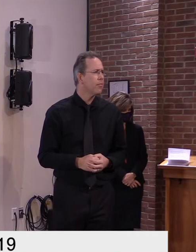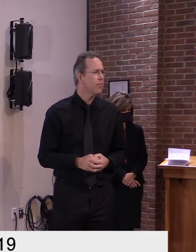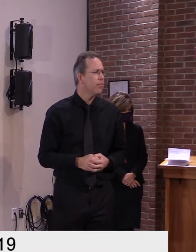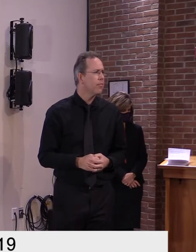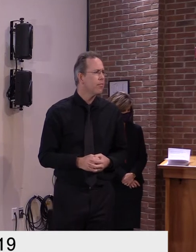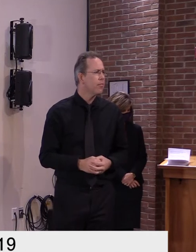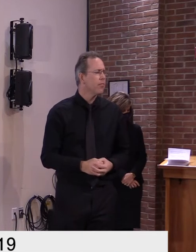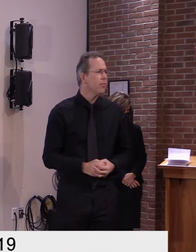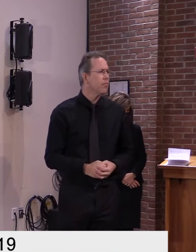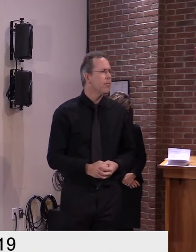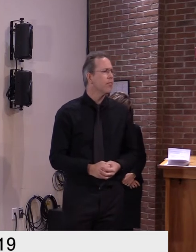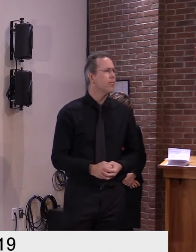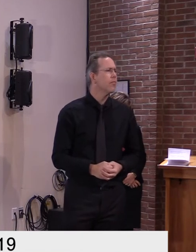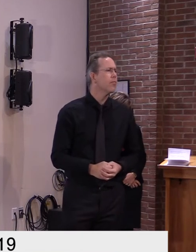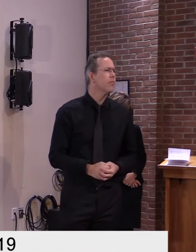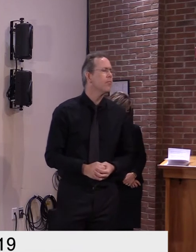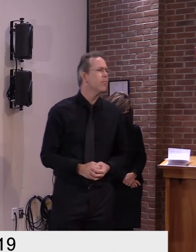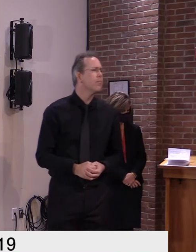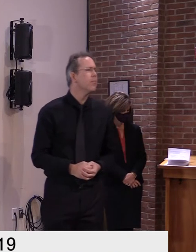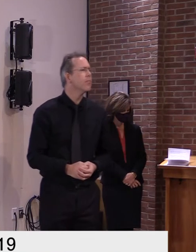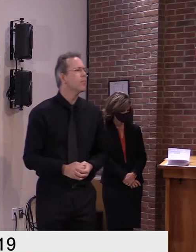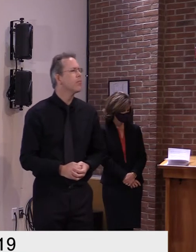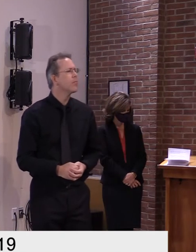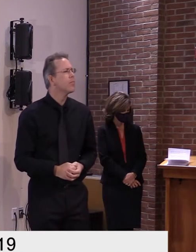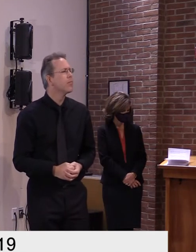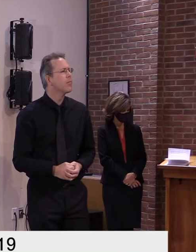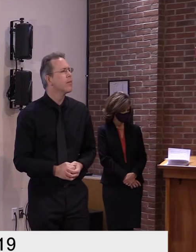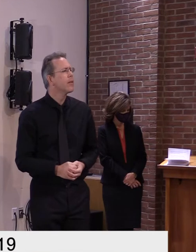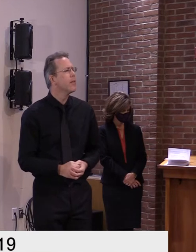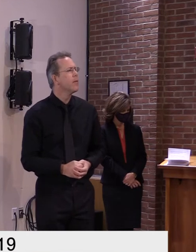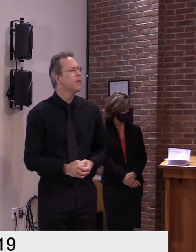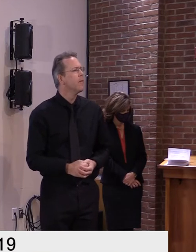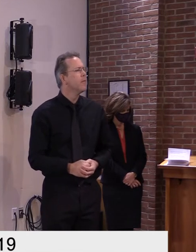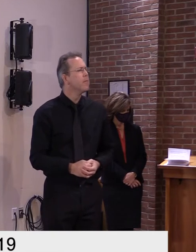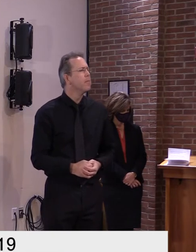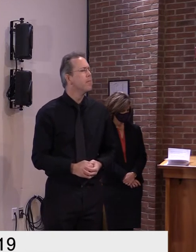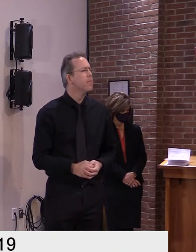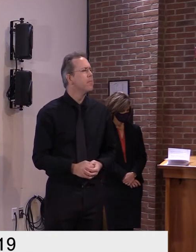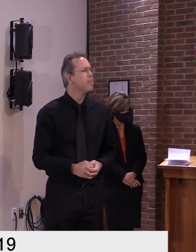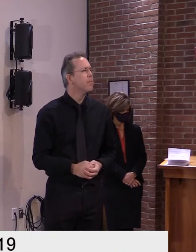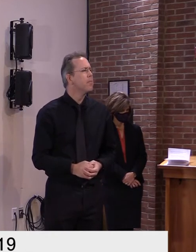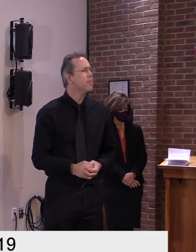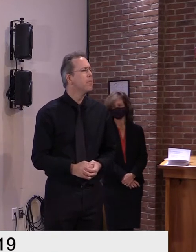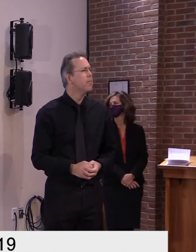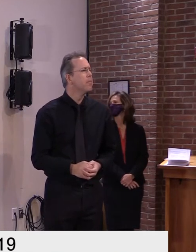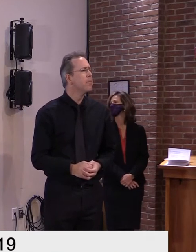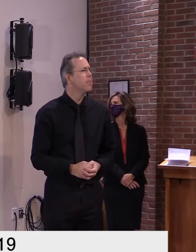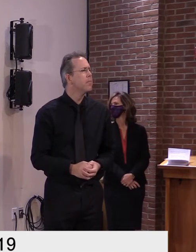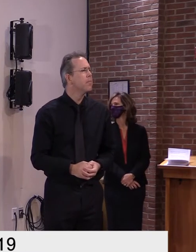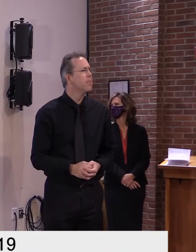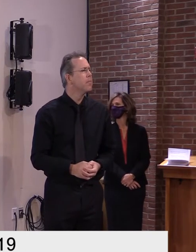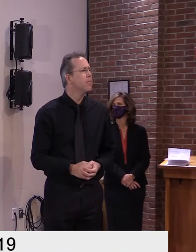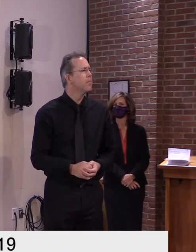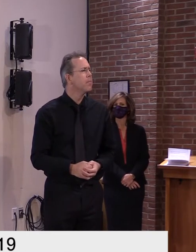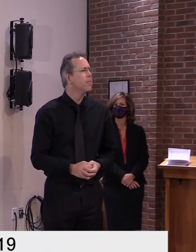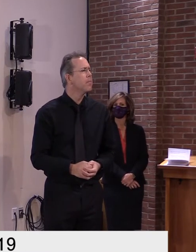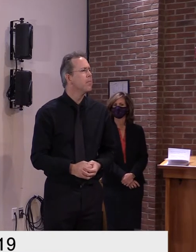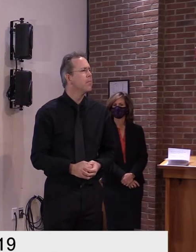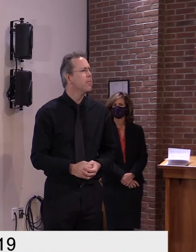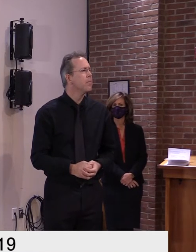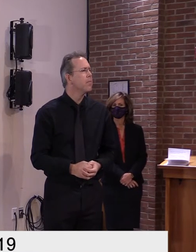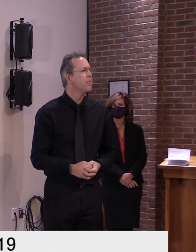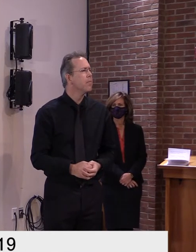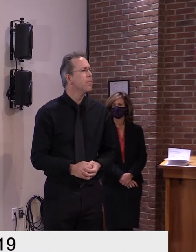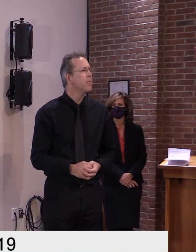that many states are not planning on collecting racial data about who gets the vaccine,